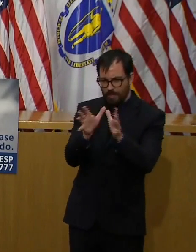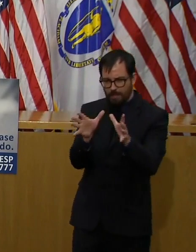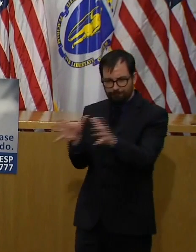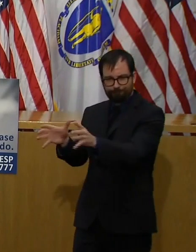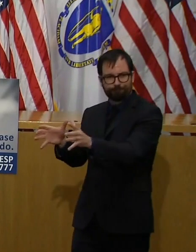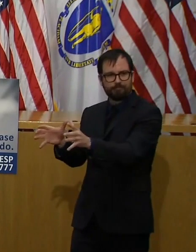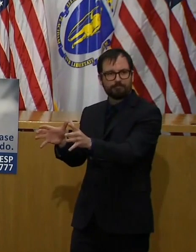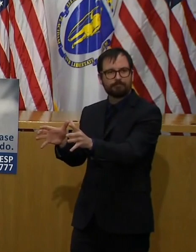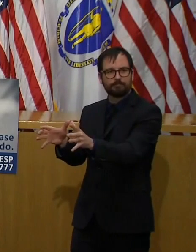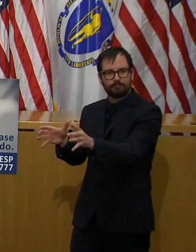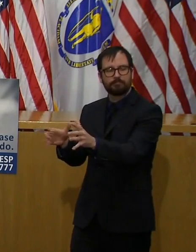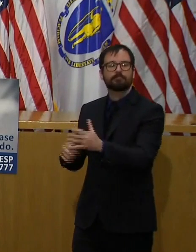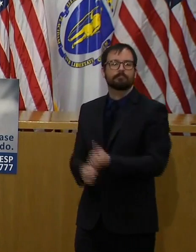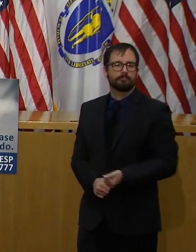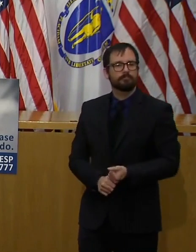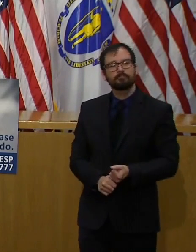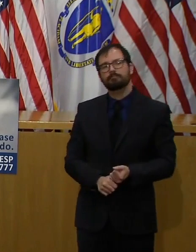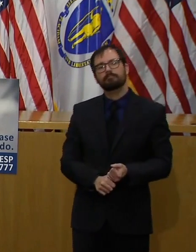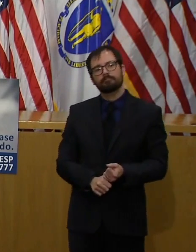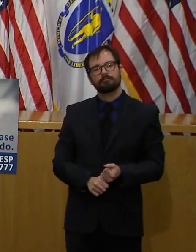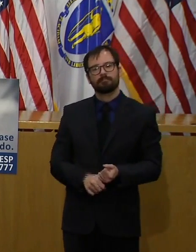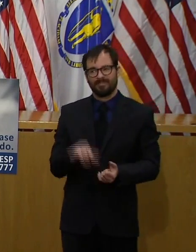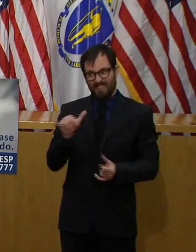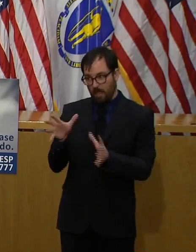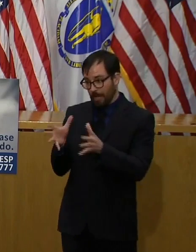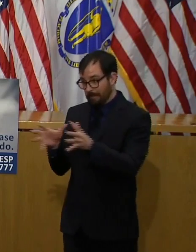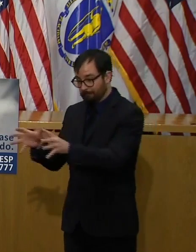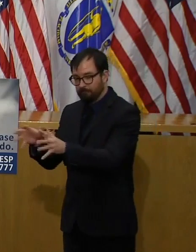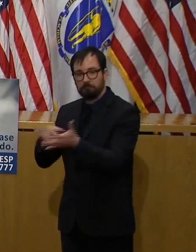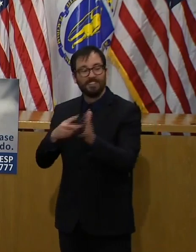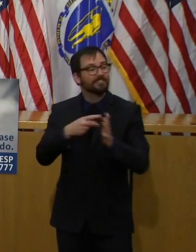of the Commonwealth or a move toward reopening the economy.